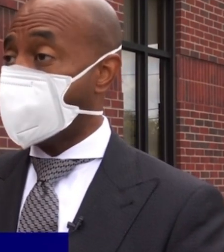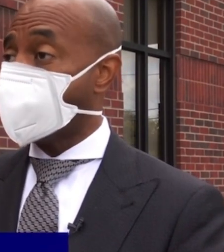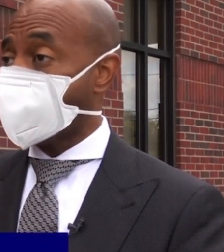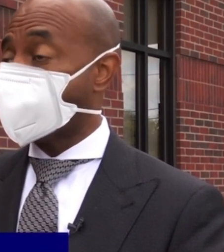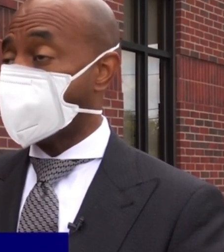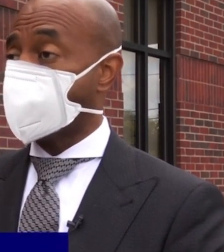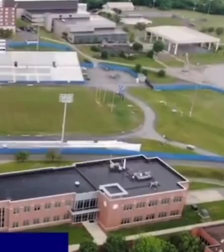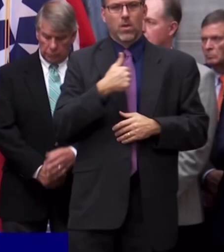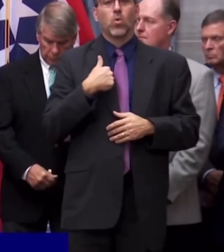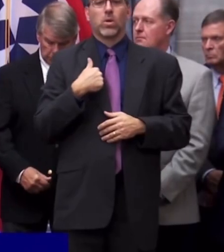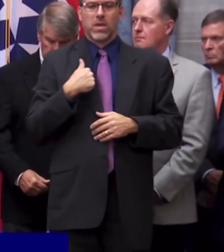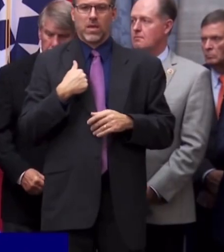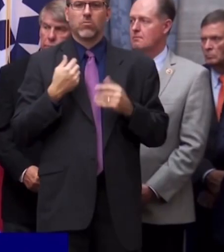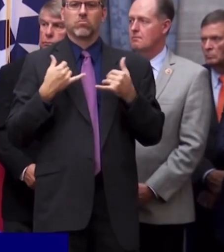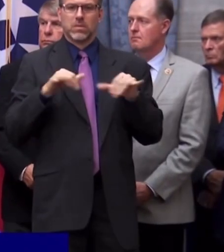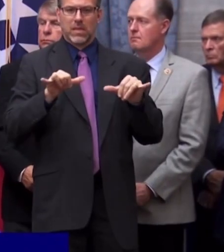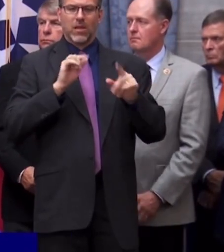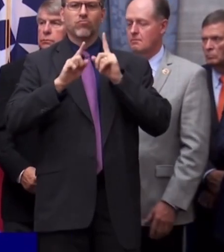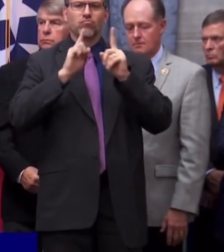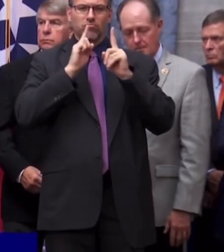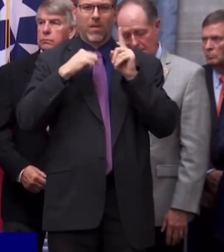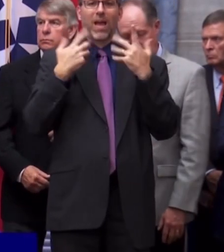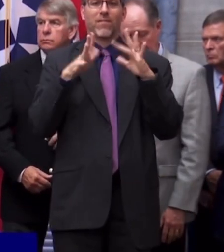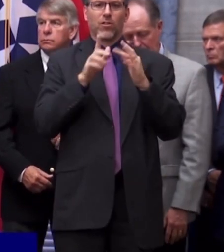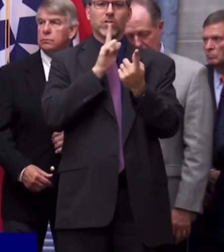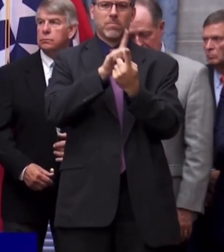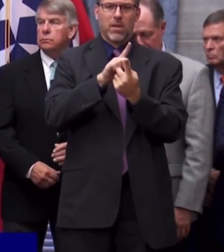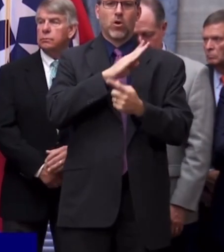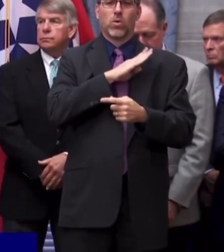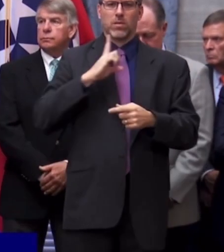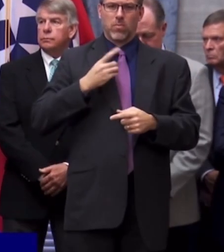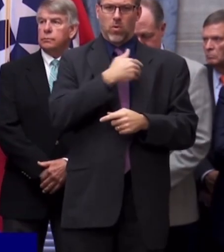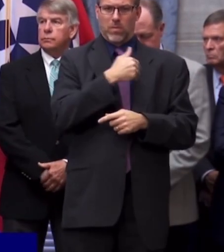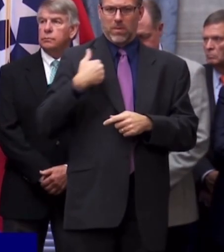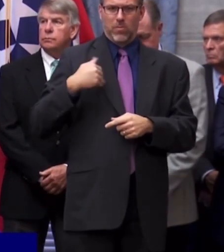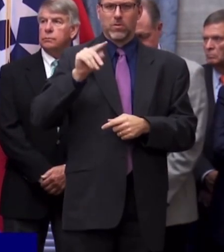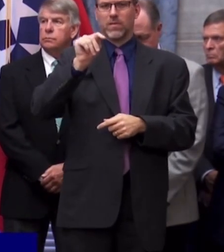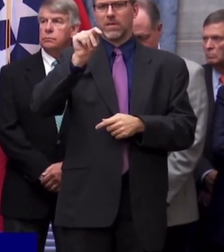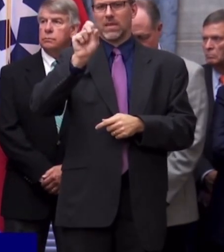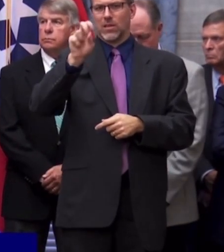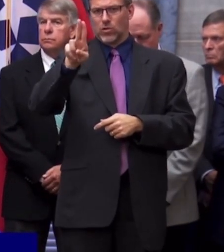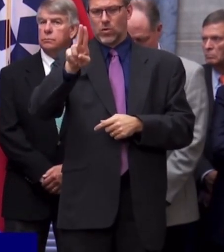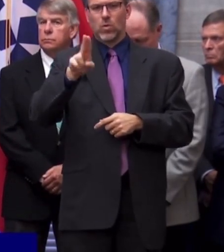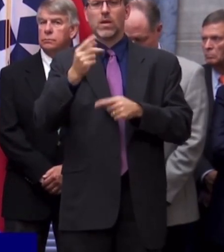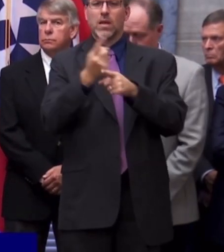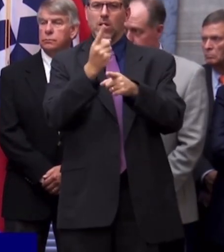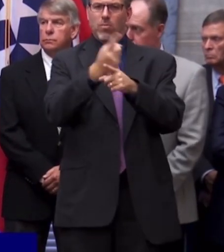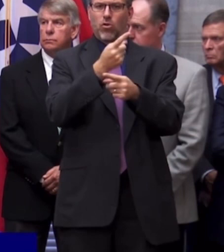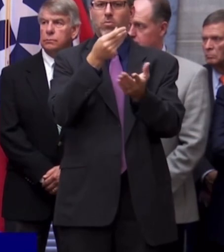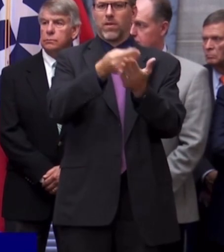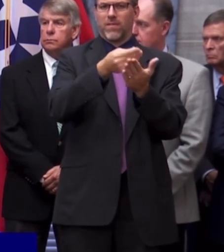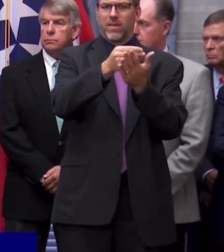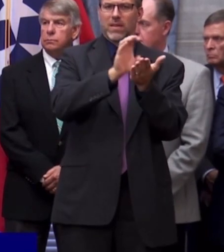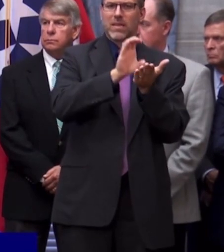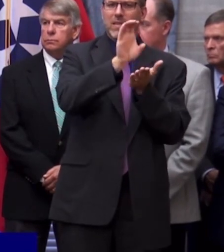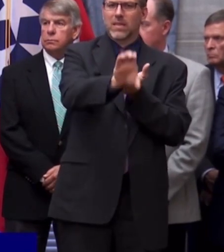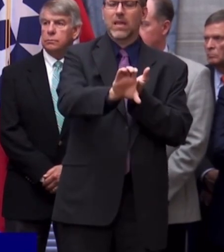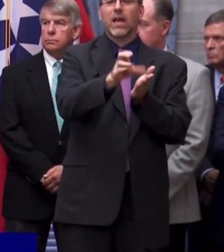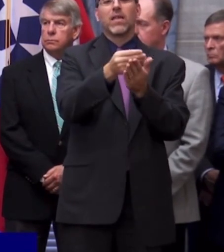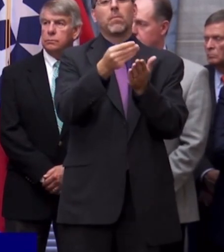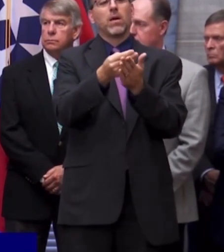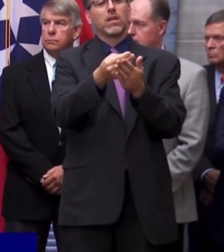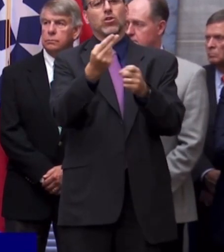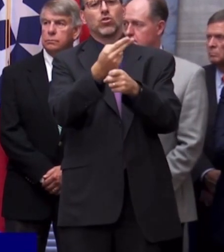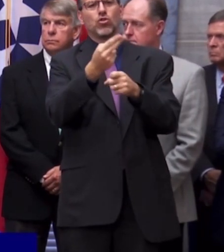needs of repairs out there. Met with board members of TSU to talk about appropriate funding, what that funding should be used